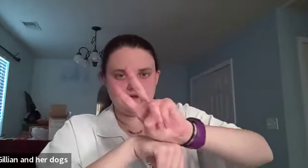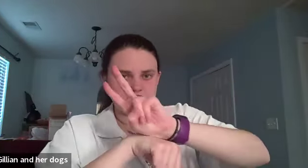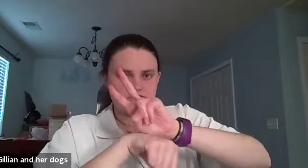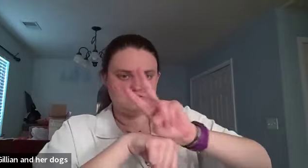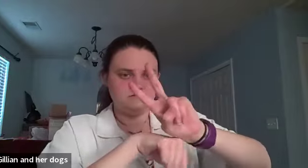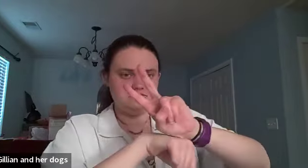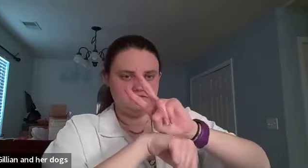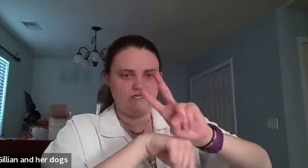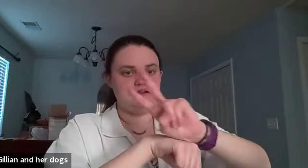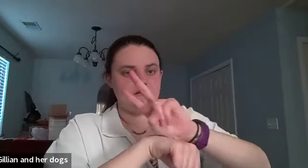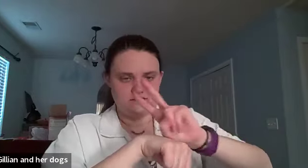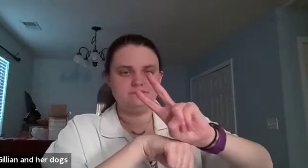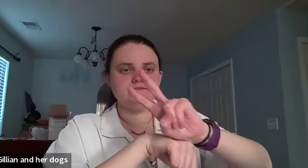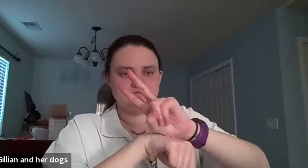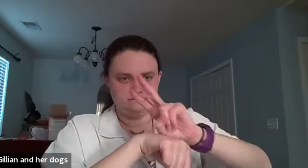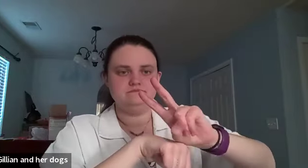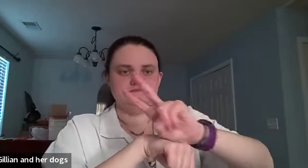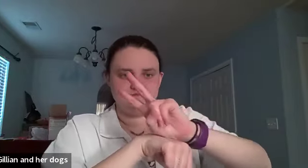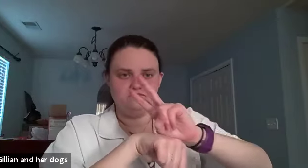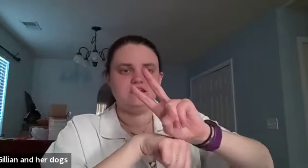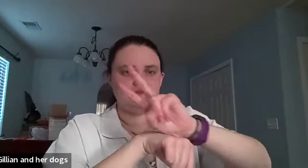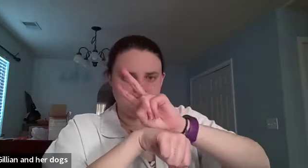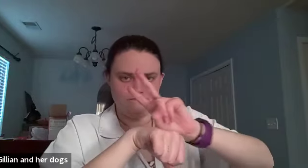Vanilla. Vanilla. Vanilla.